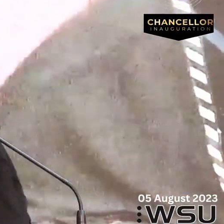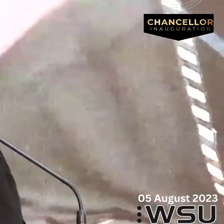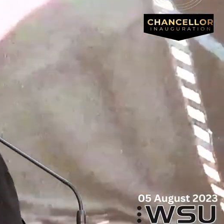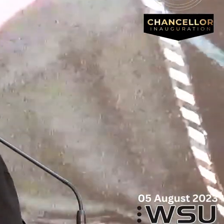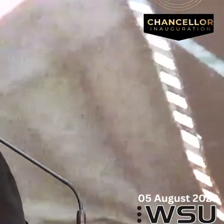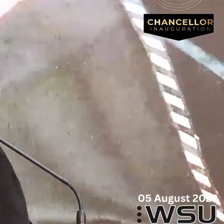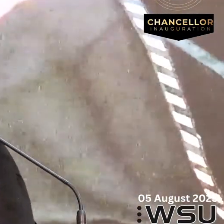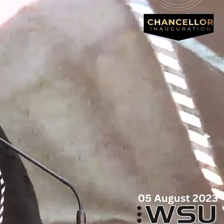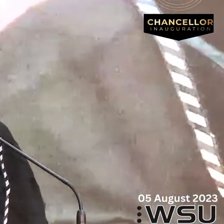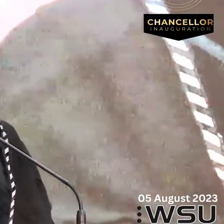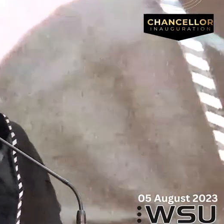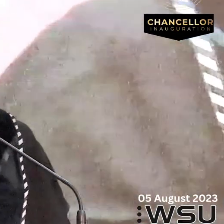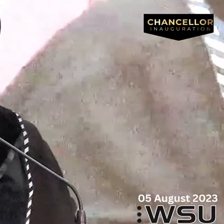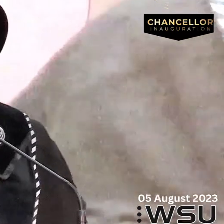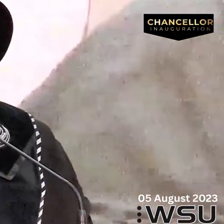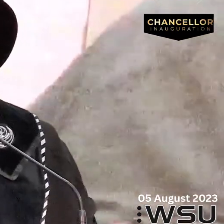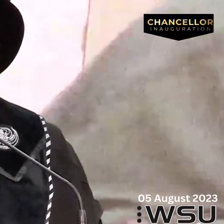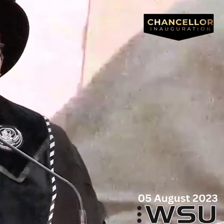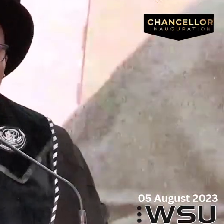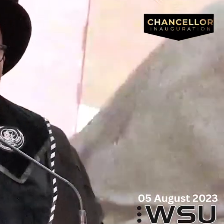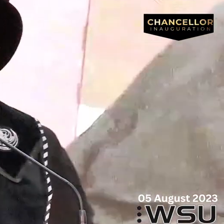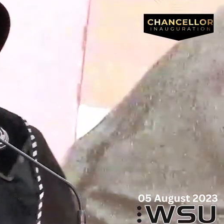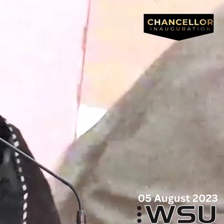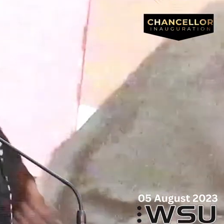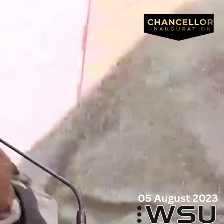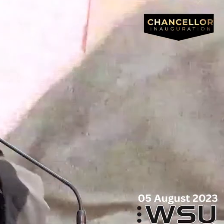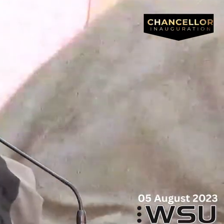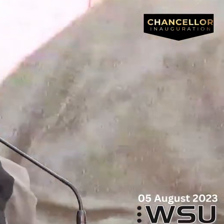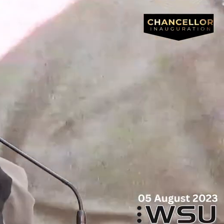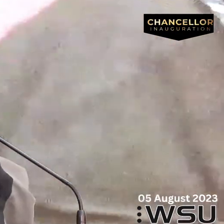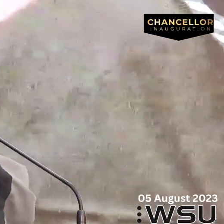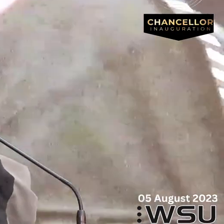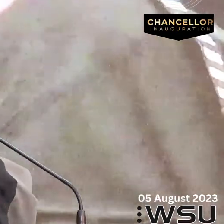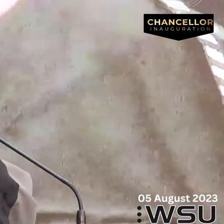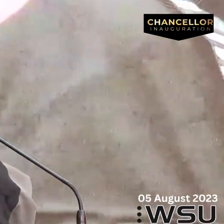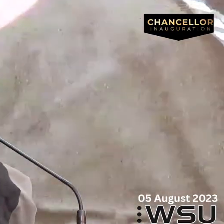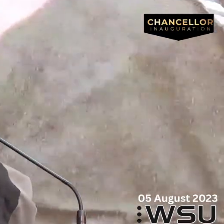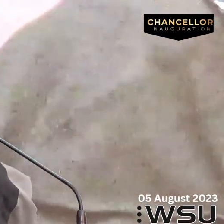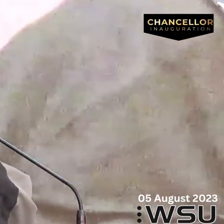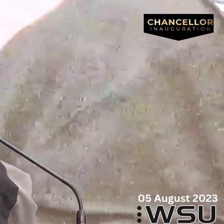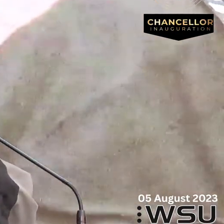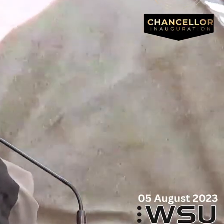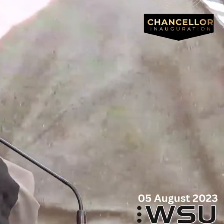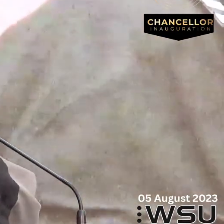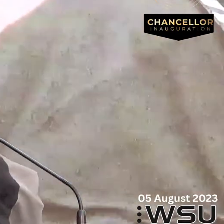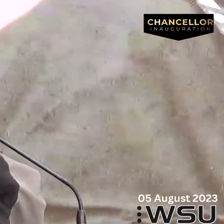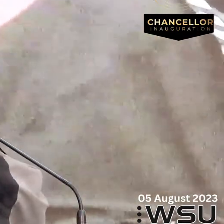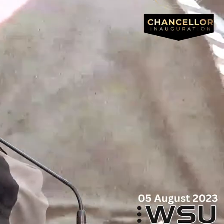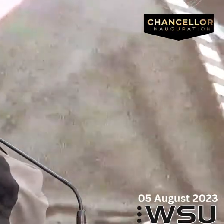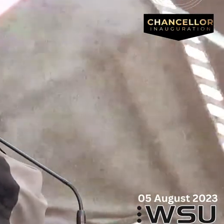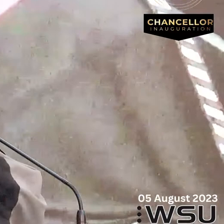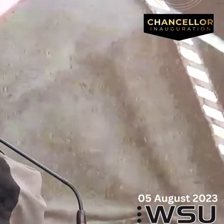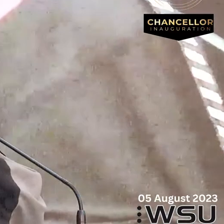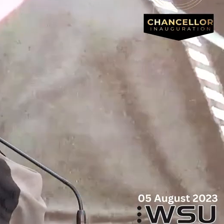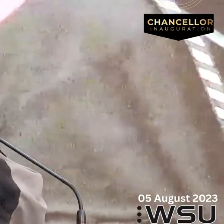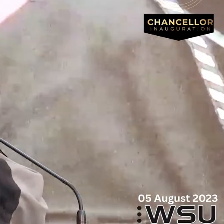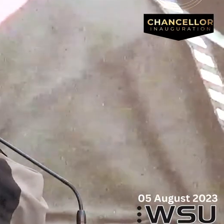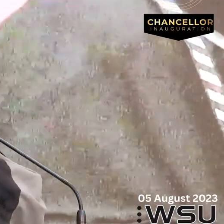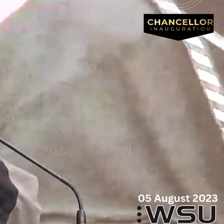he went through, but I think that it would be good, Chairman of Council,